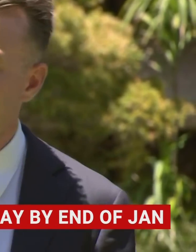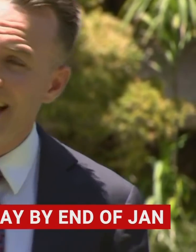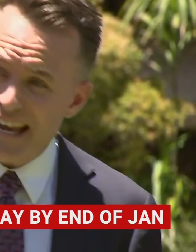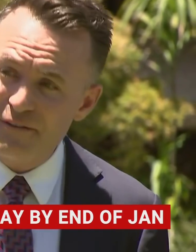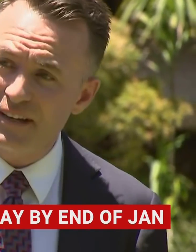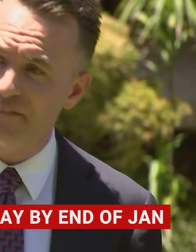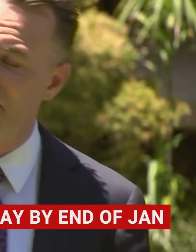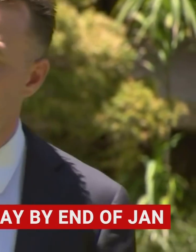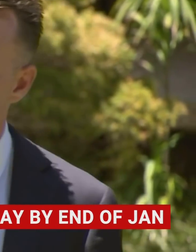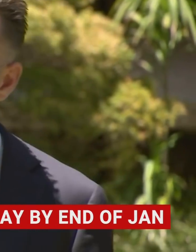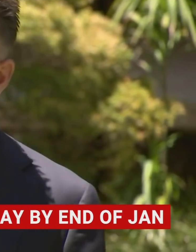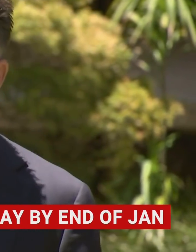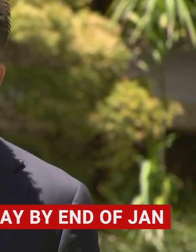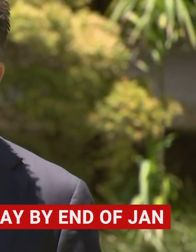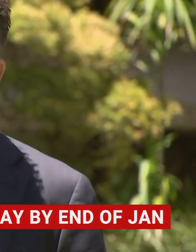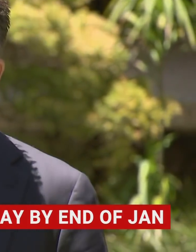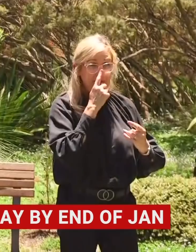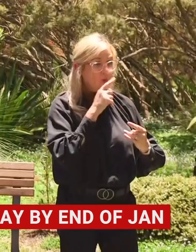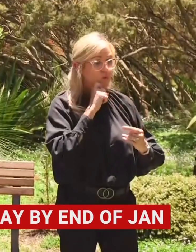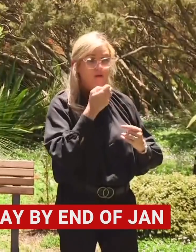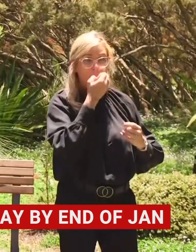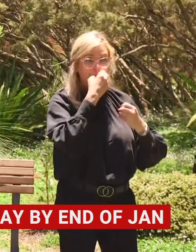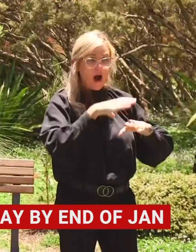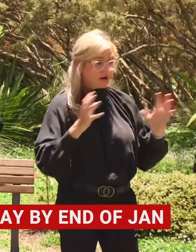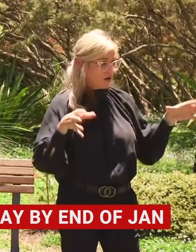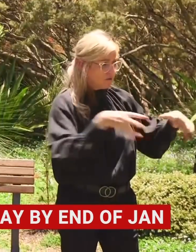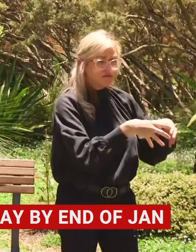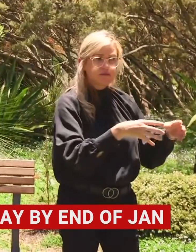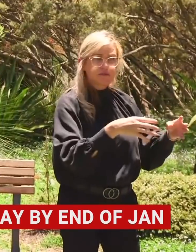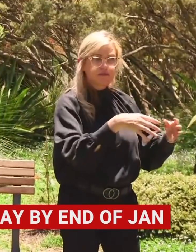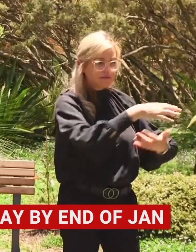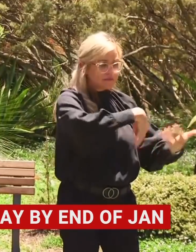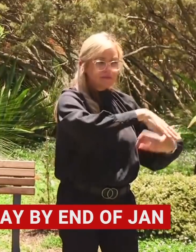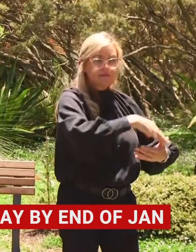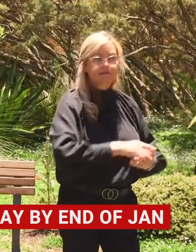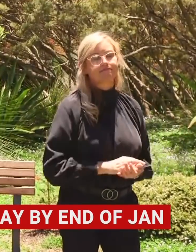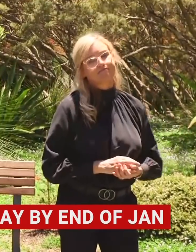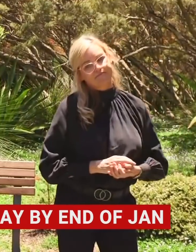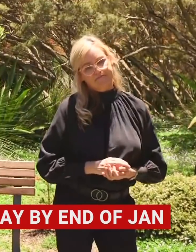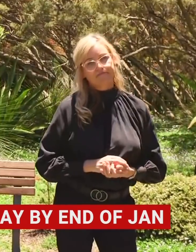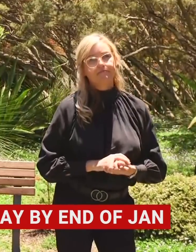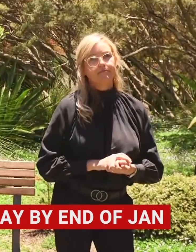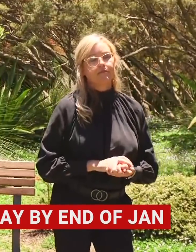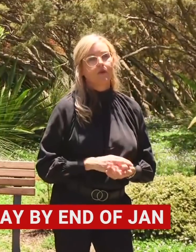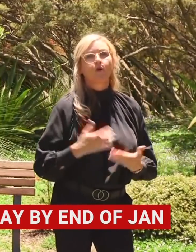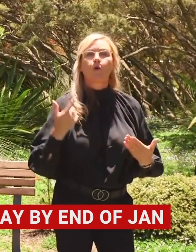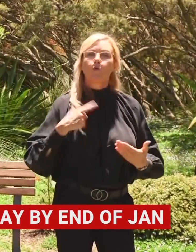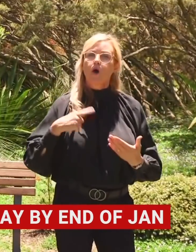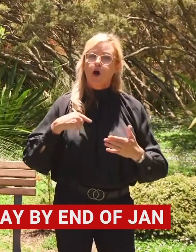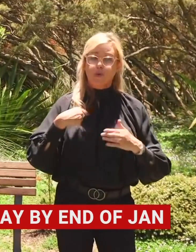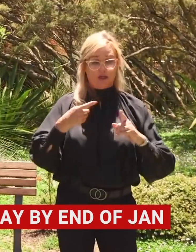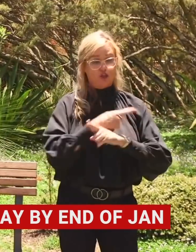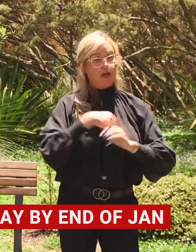are, even if they're fully vaccinated? Well, it's very clear that the purpose of the change today is to ensure